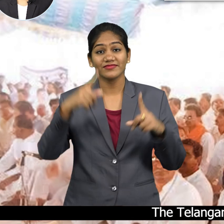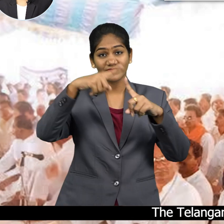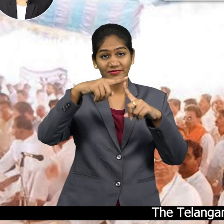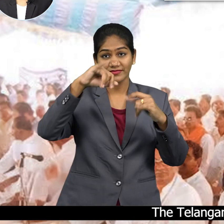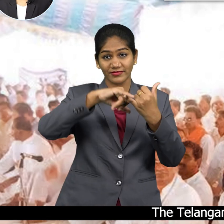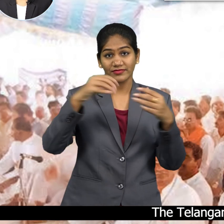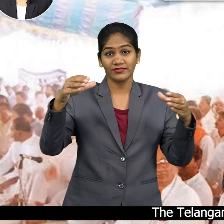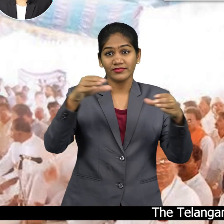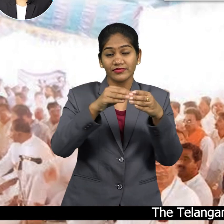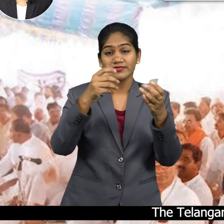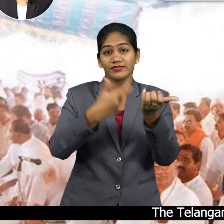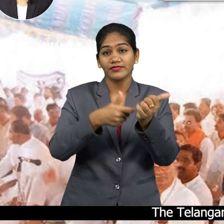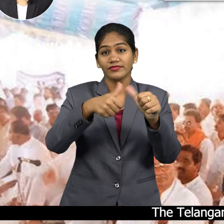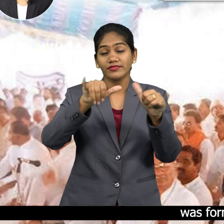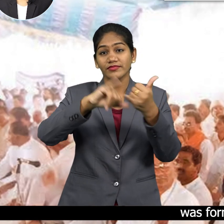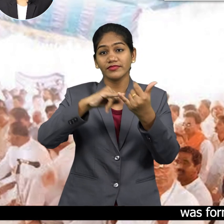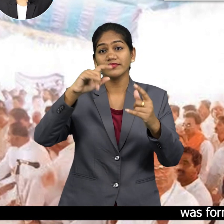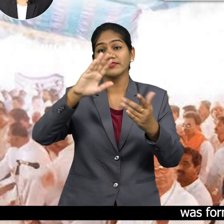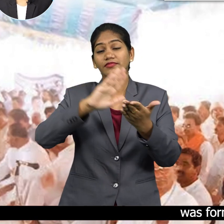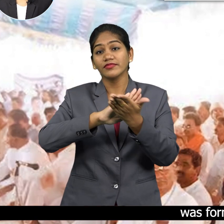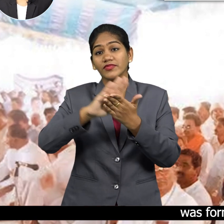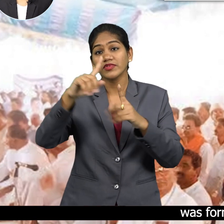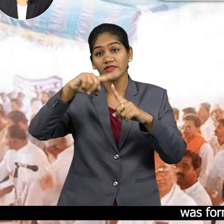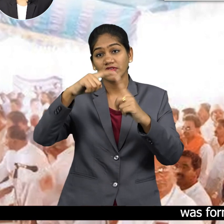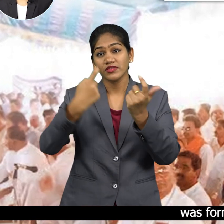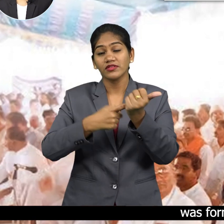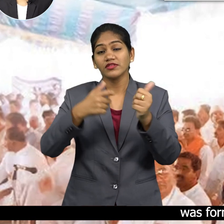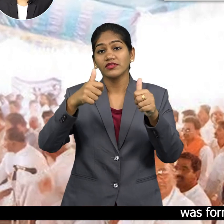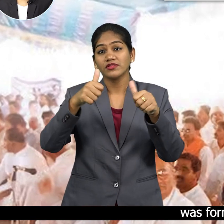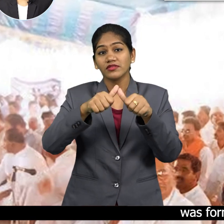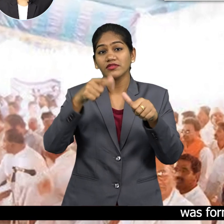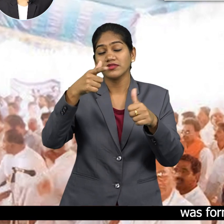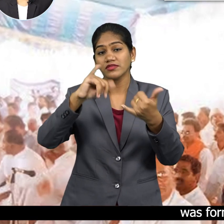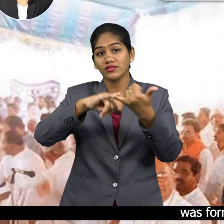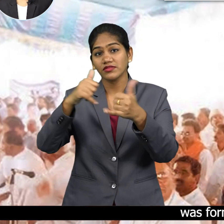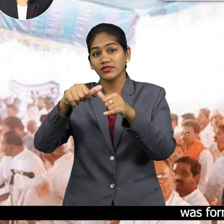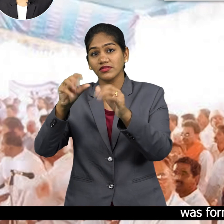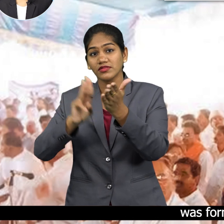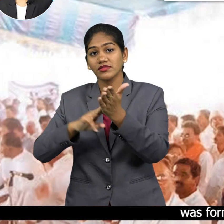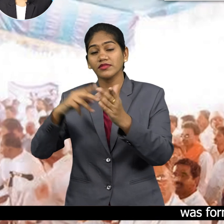The Telangana Rashtra Samiti was formed in 2001.